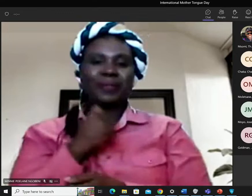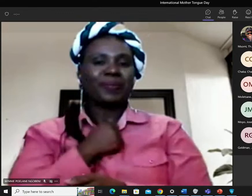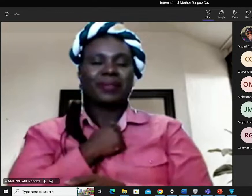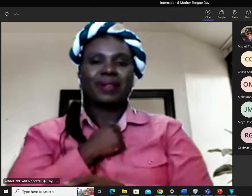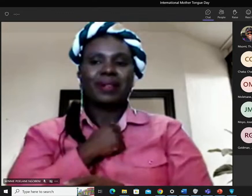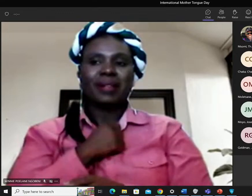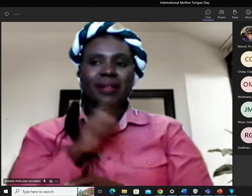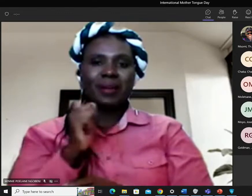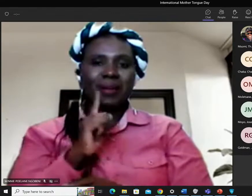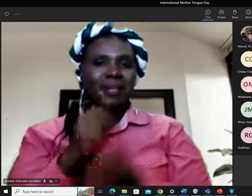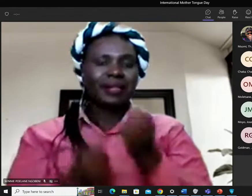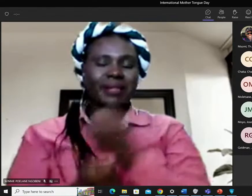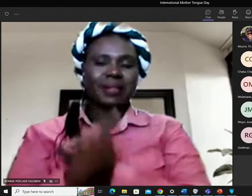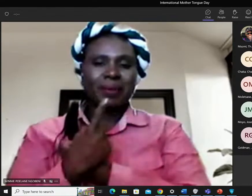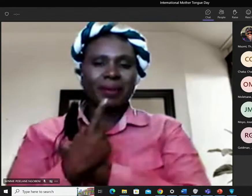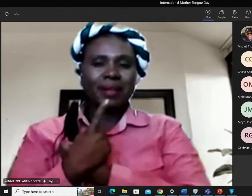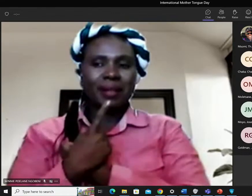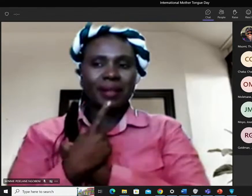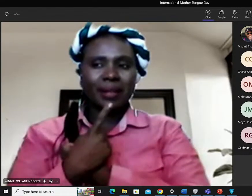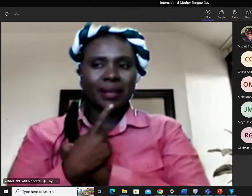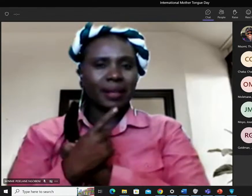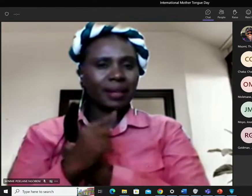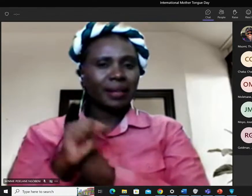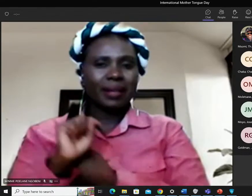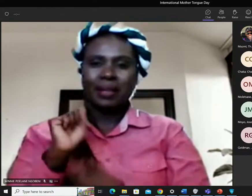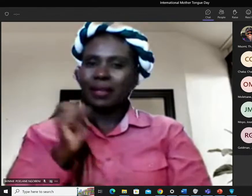on? No, it's not me.